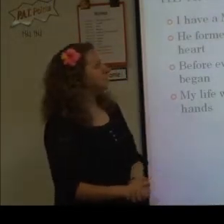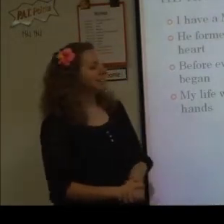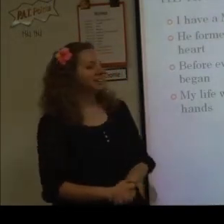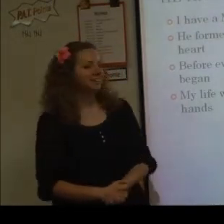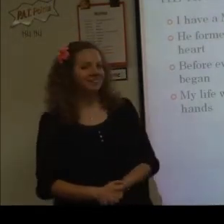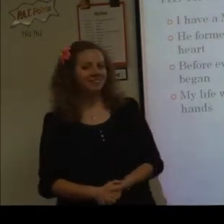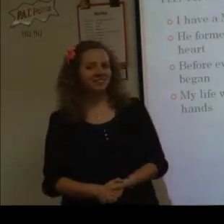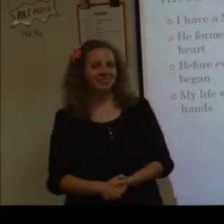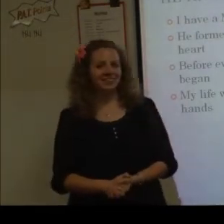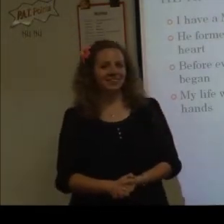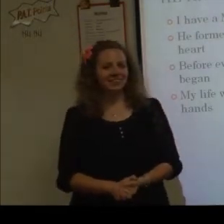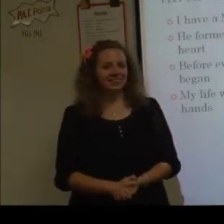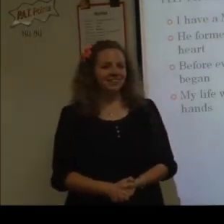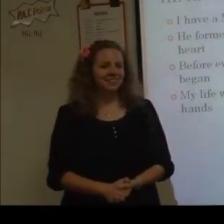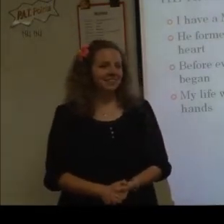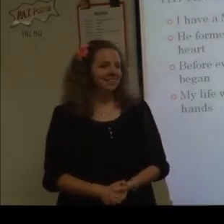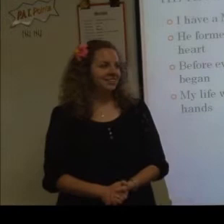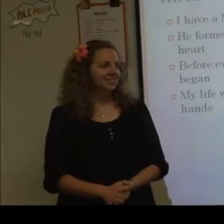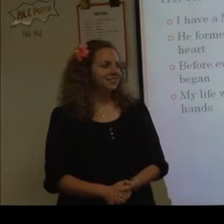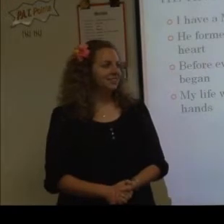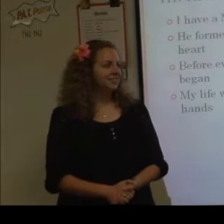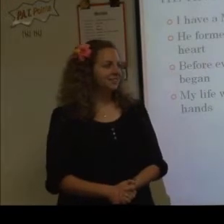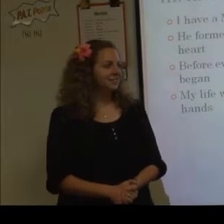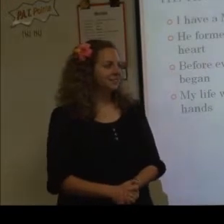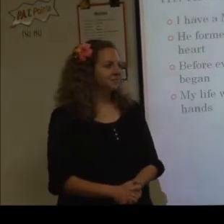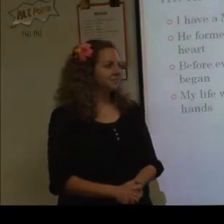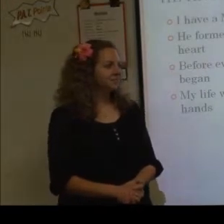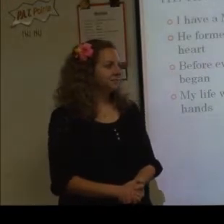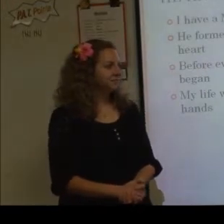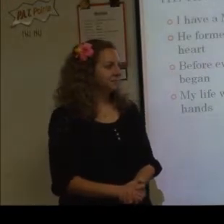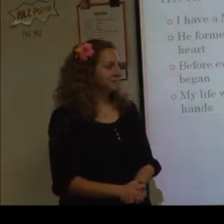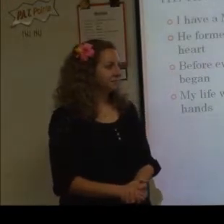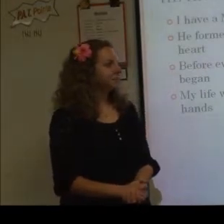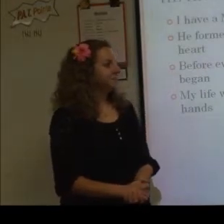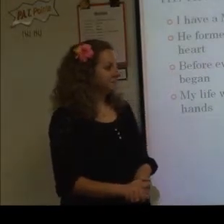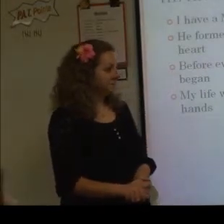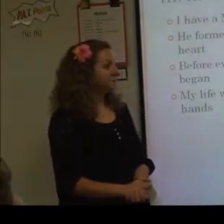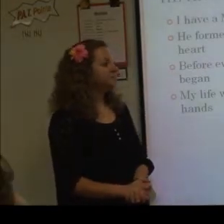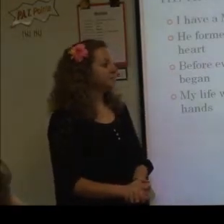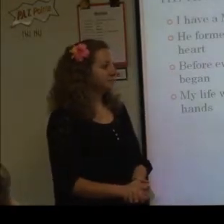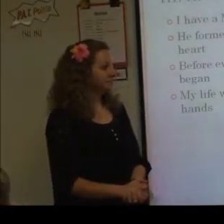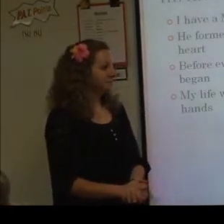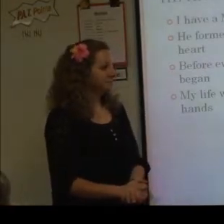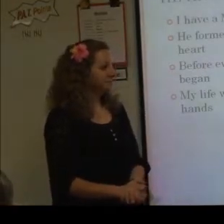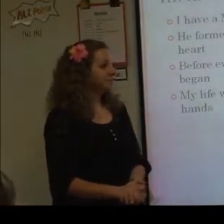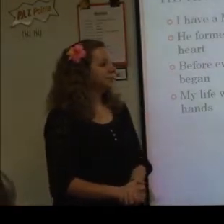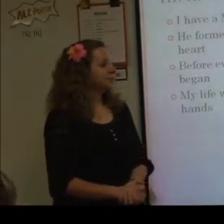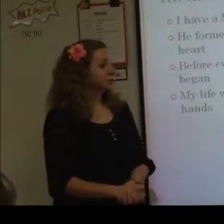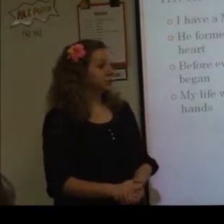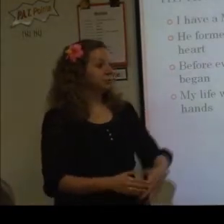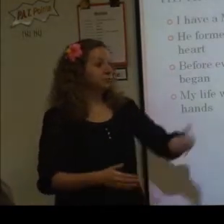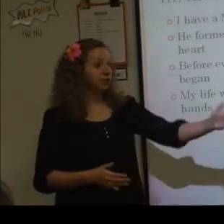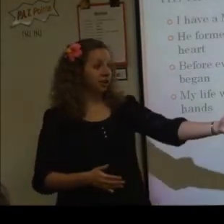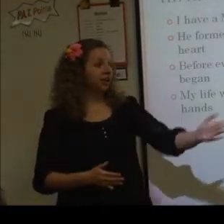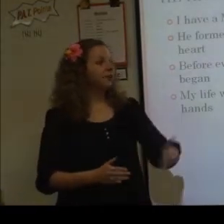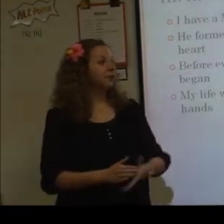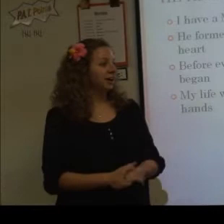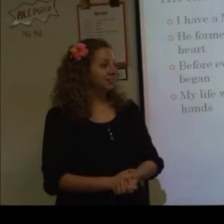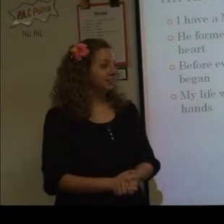to be? I think that since they don't use God directly in each of the lines, that you shouldn't say who it is. So you should refer to God. Okay.